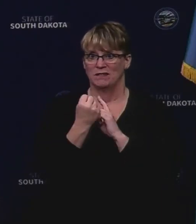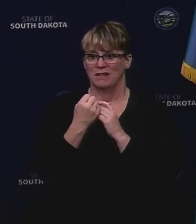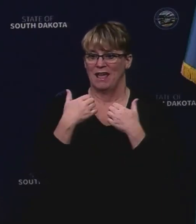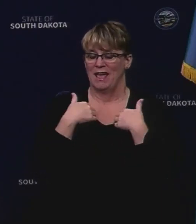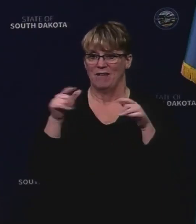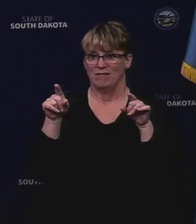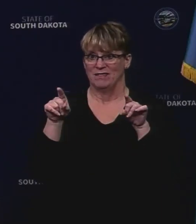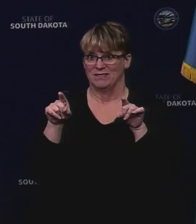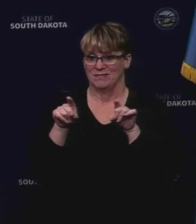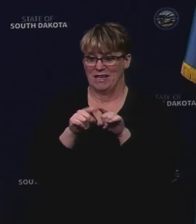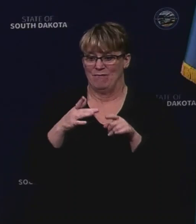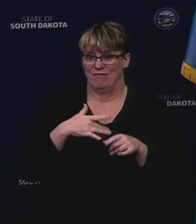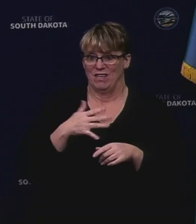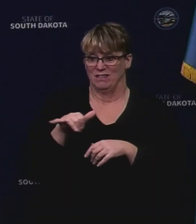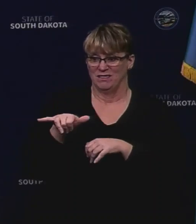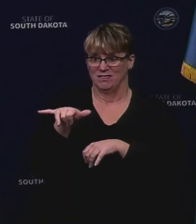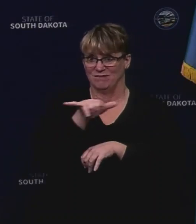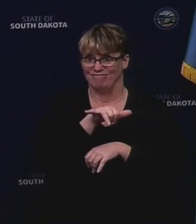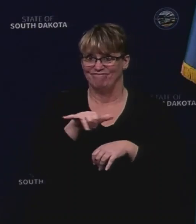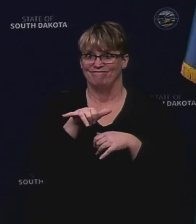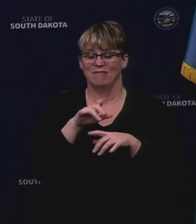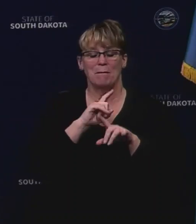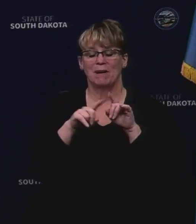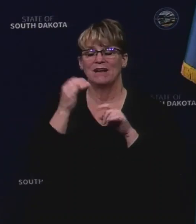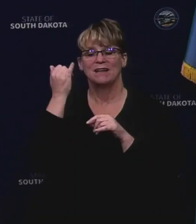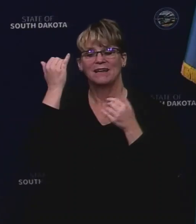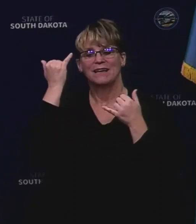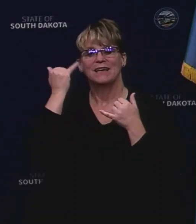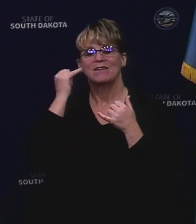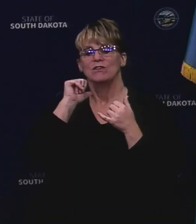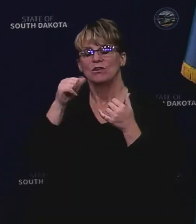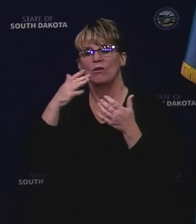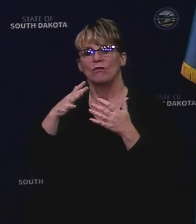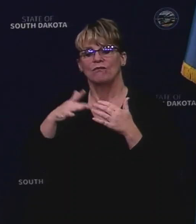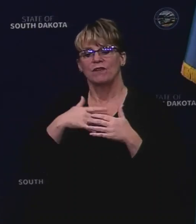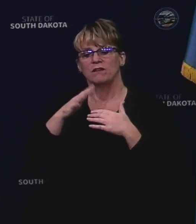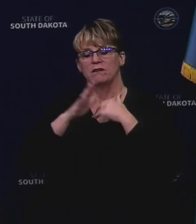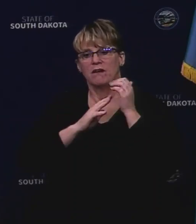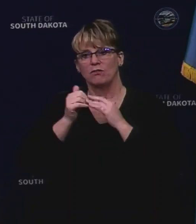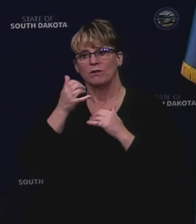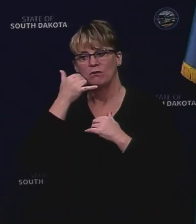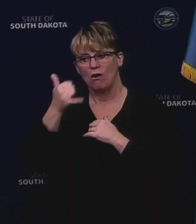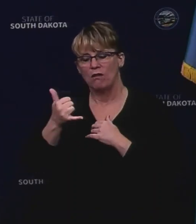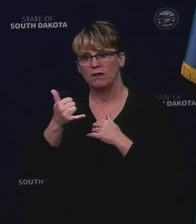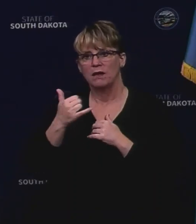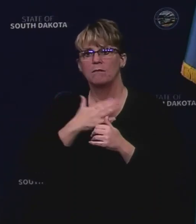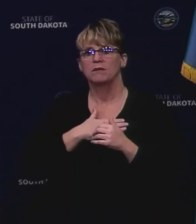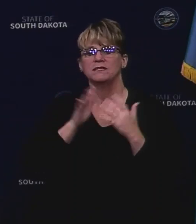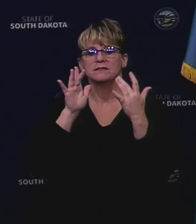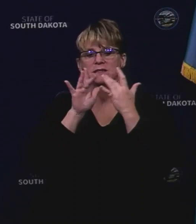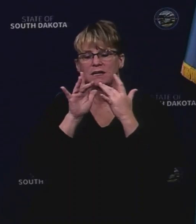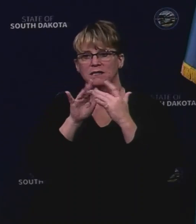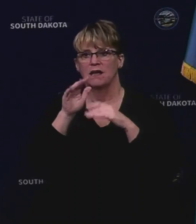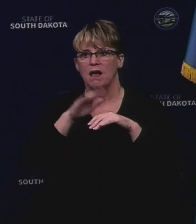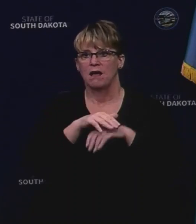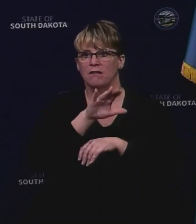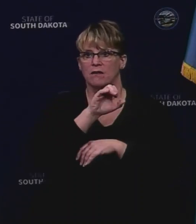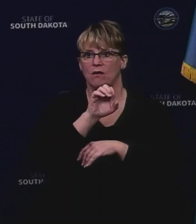feelings that you all do. But also, if you don't feel comfortable doing that, please feel free to reach out on